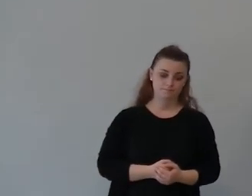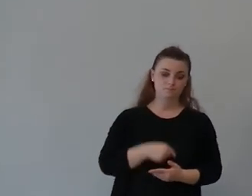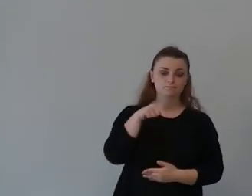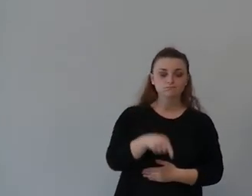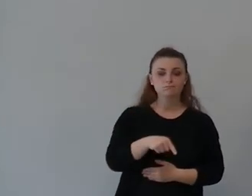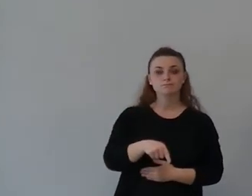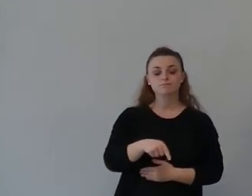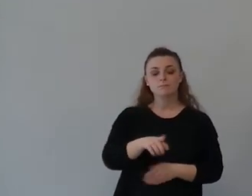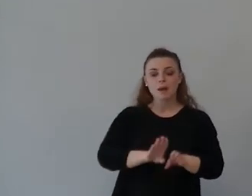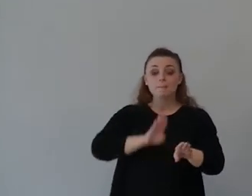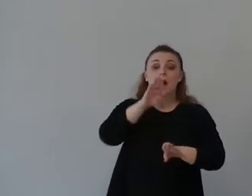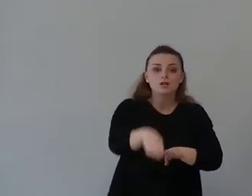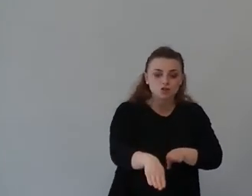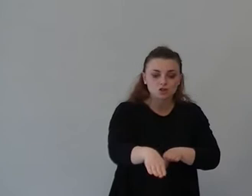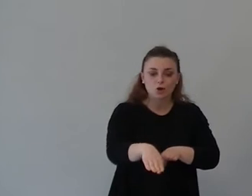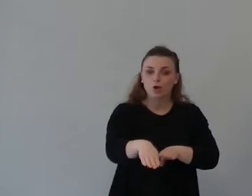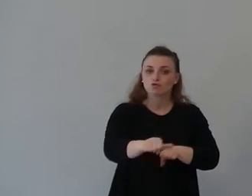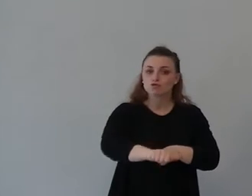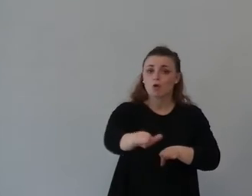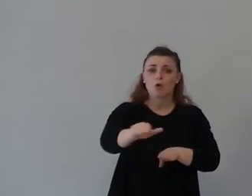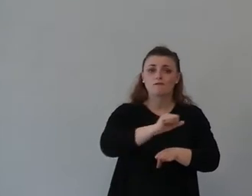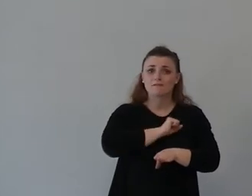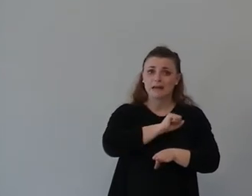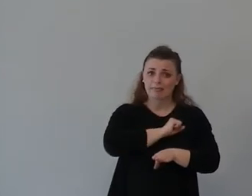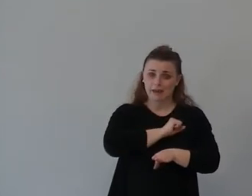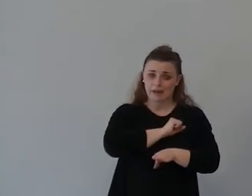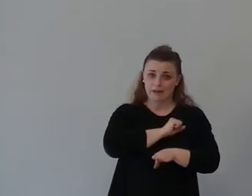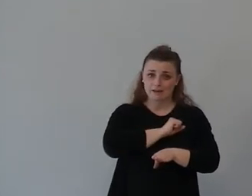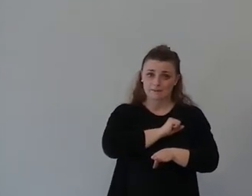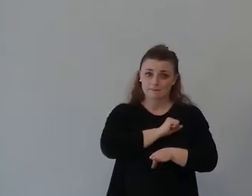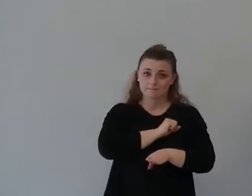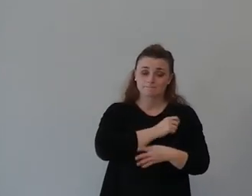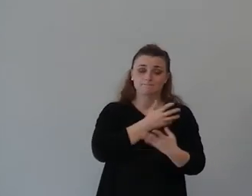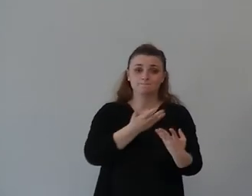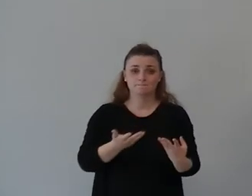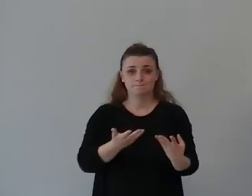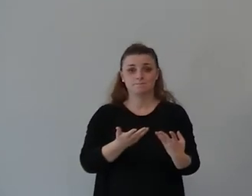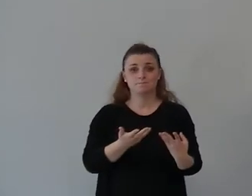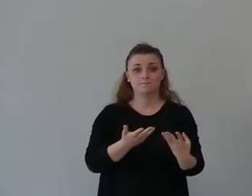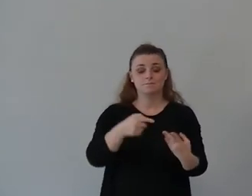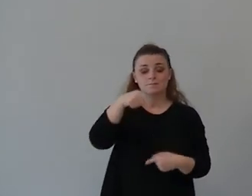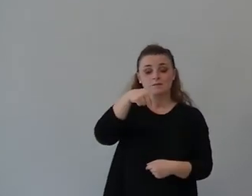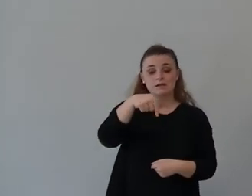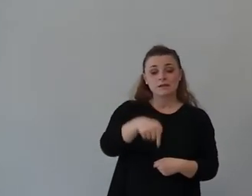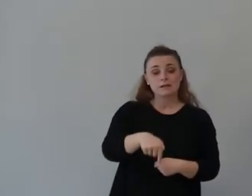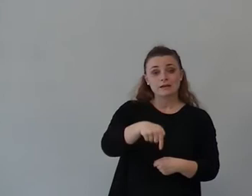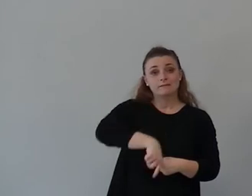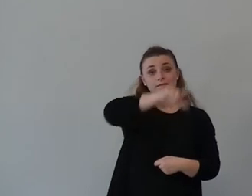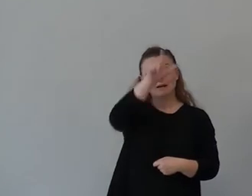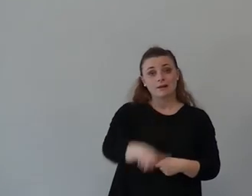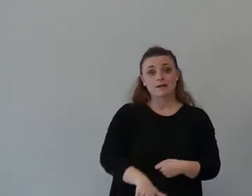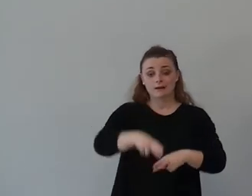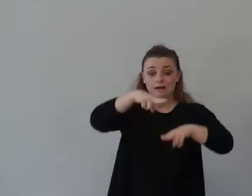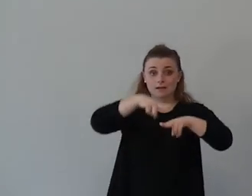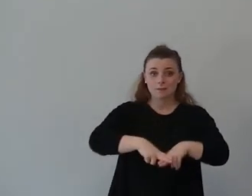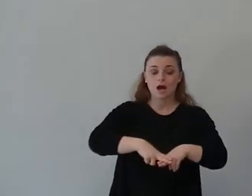fede. In many ways, staying here would be easier. In molti modi, rimanere qua in Italia sarebbe una strada